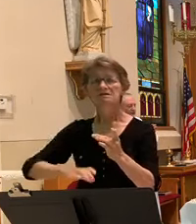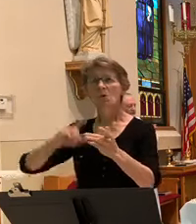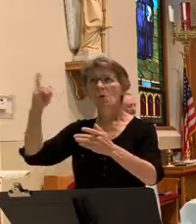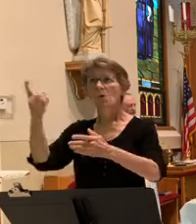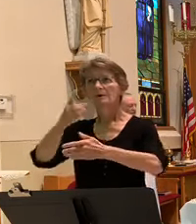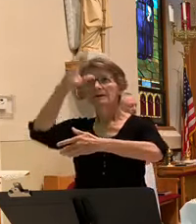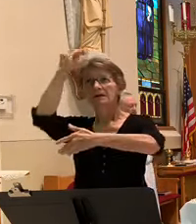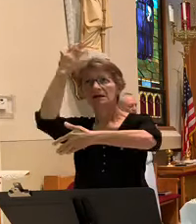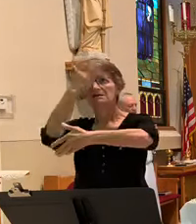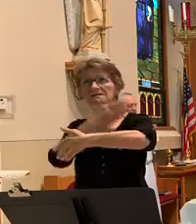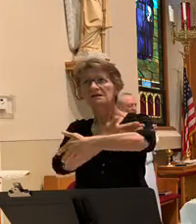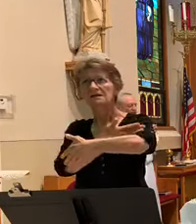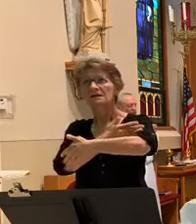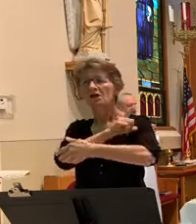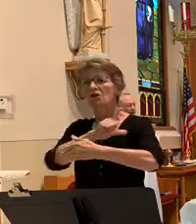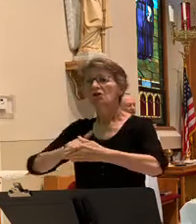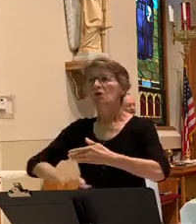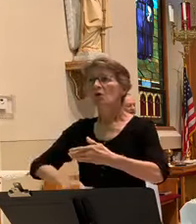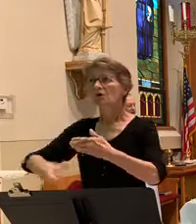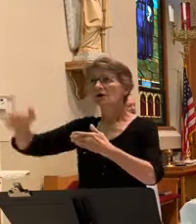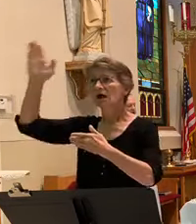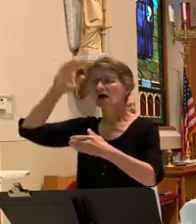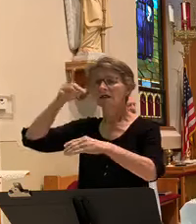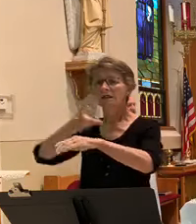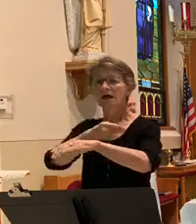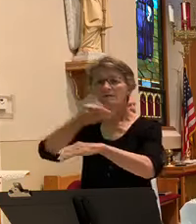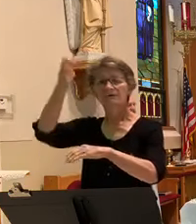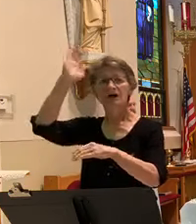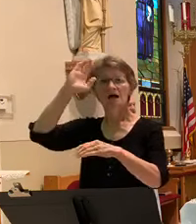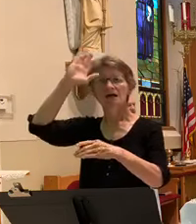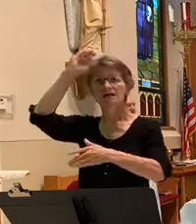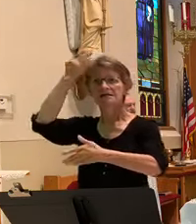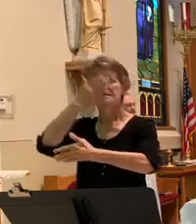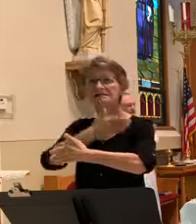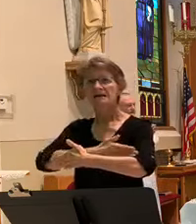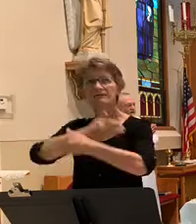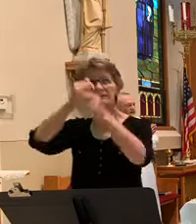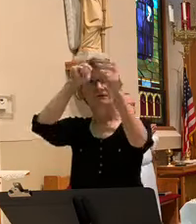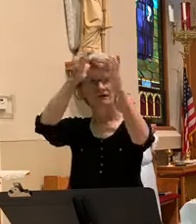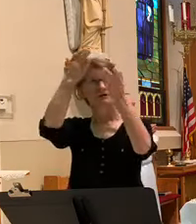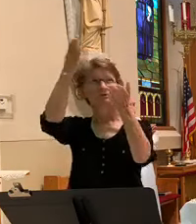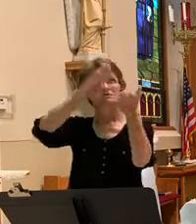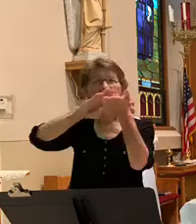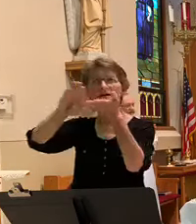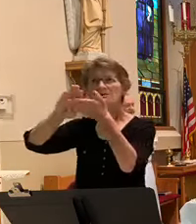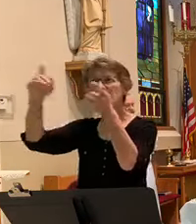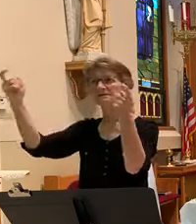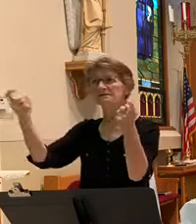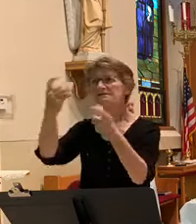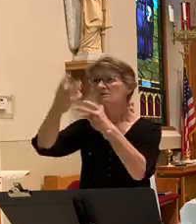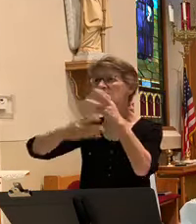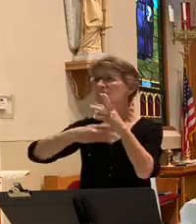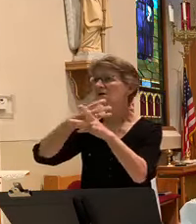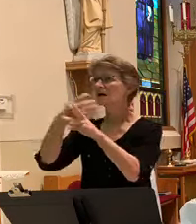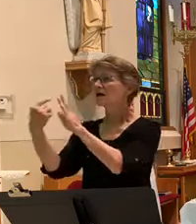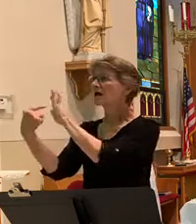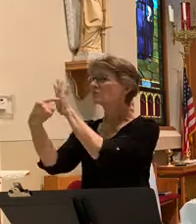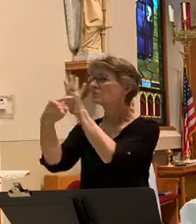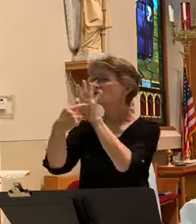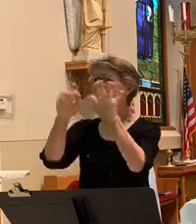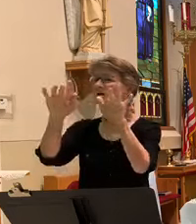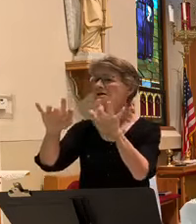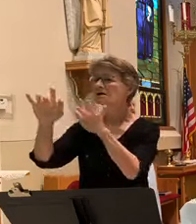Son, Lord God, Lamb of God, Son of the Father, you take away the sins of the world,